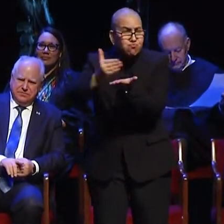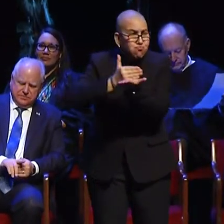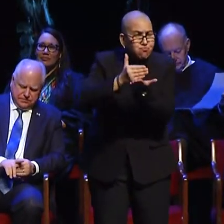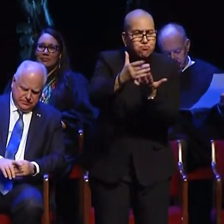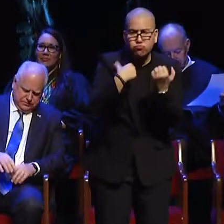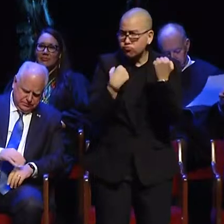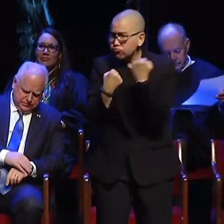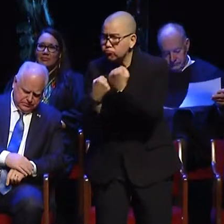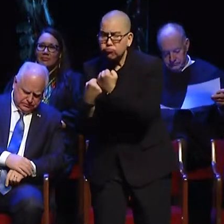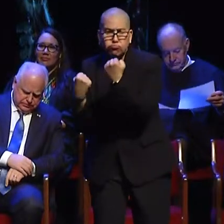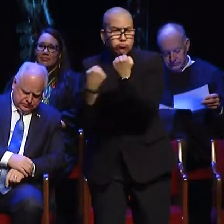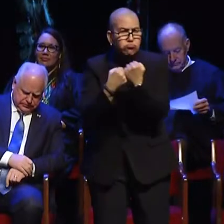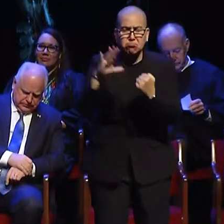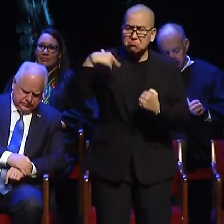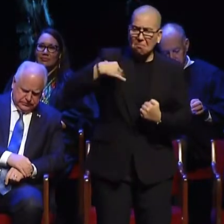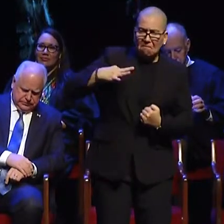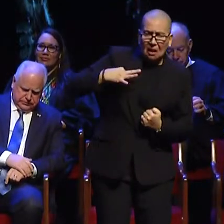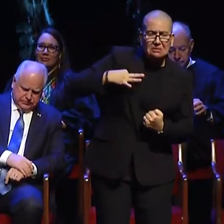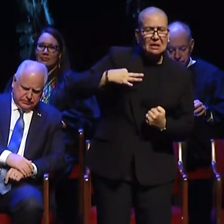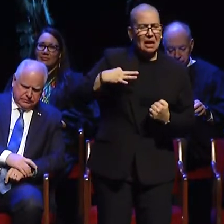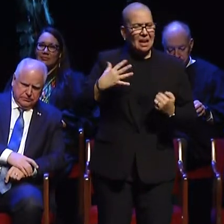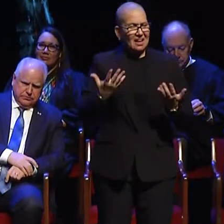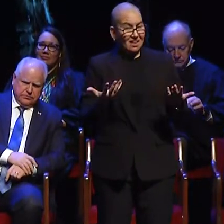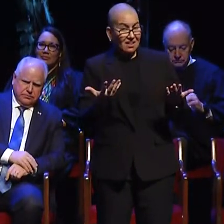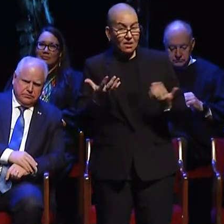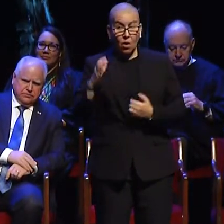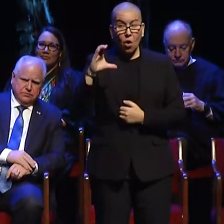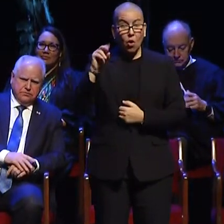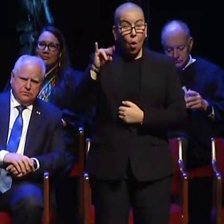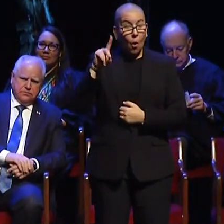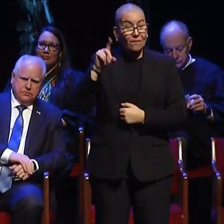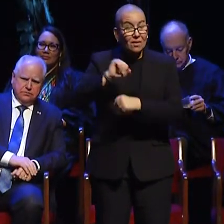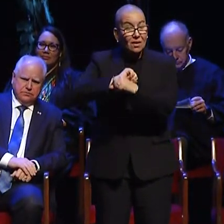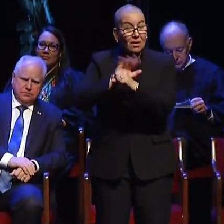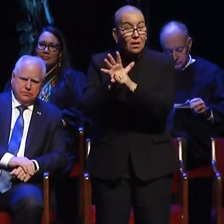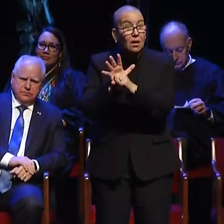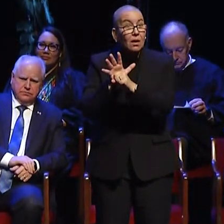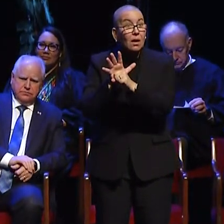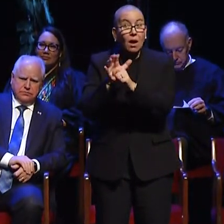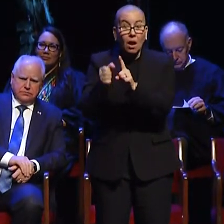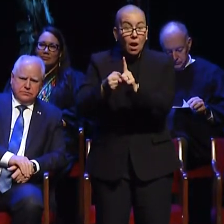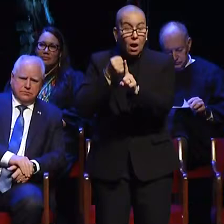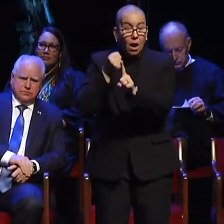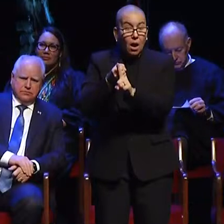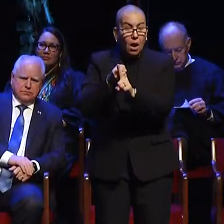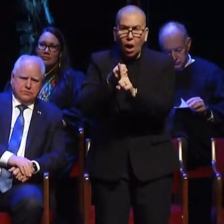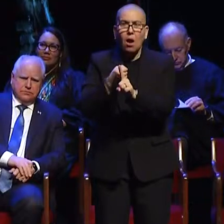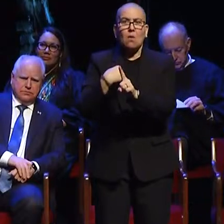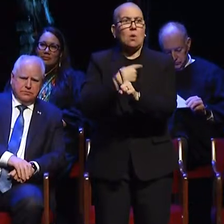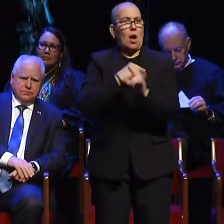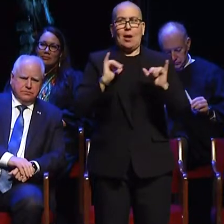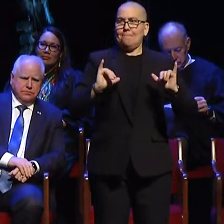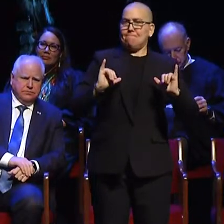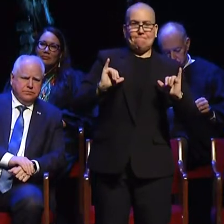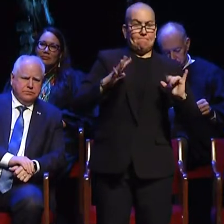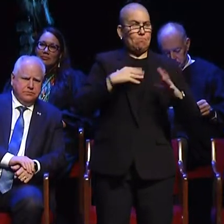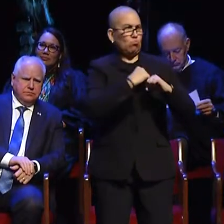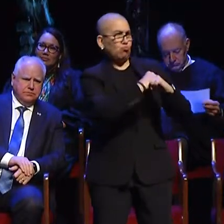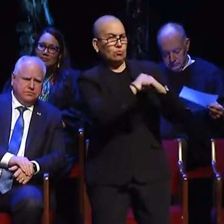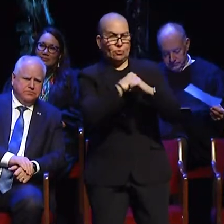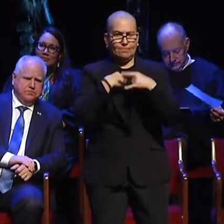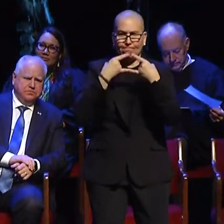when the COVID-19 pandemic hit, we protected each other. Frontline workers showed up every